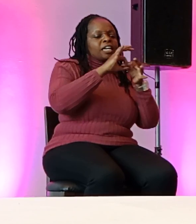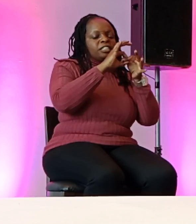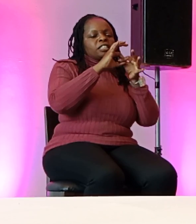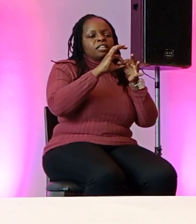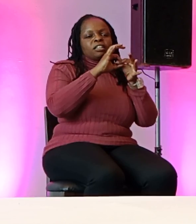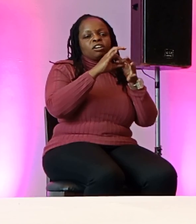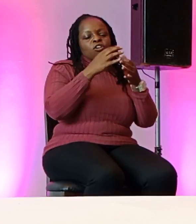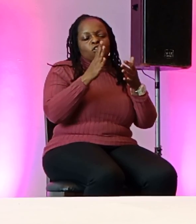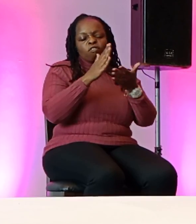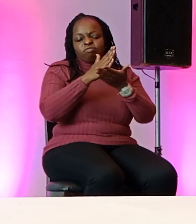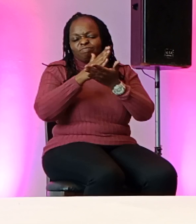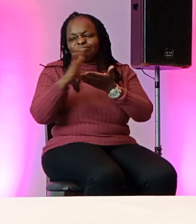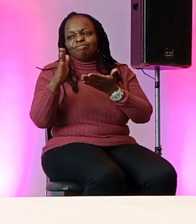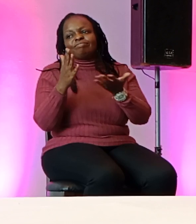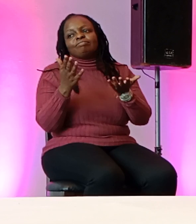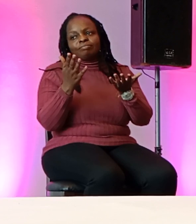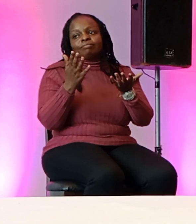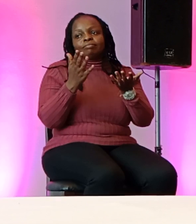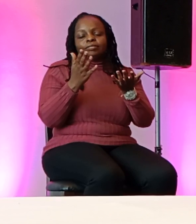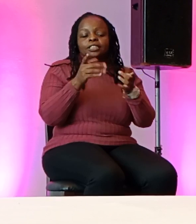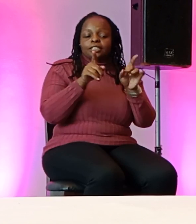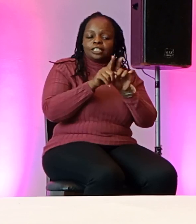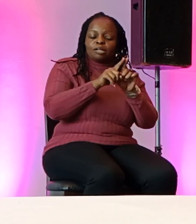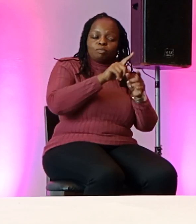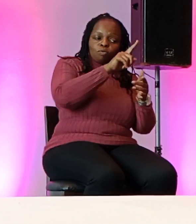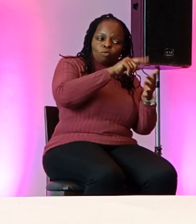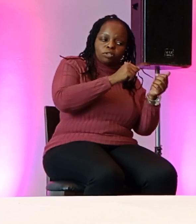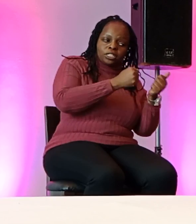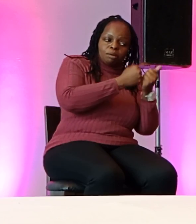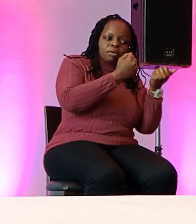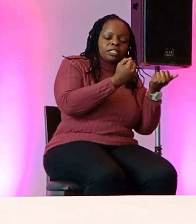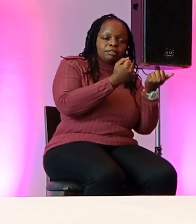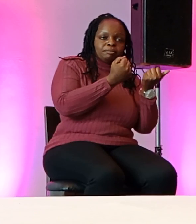extraction. Look at what is happening.